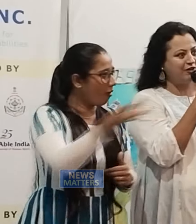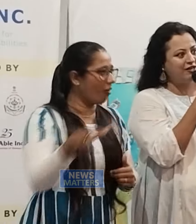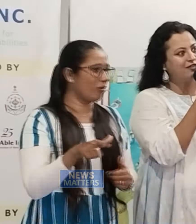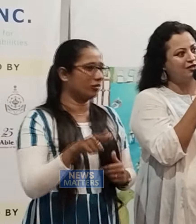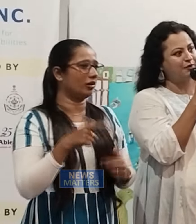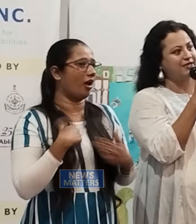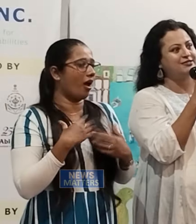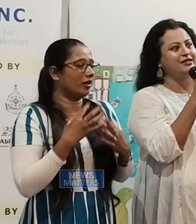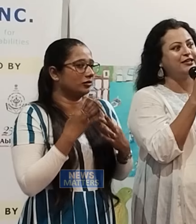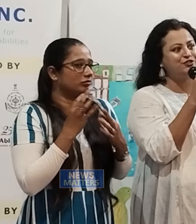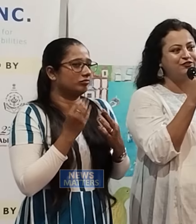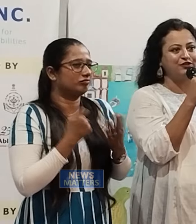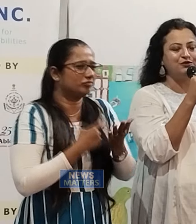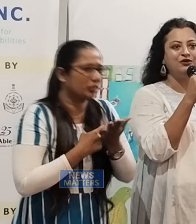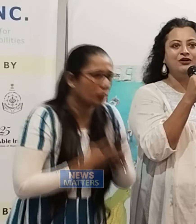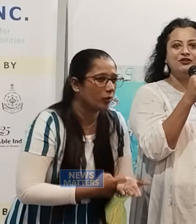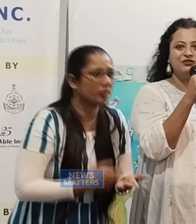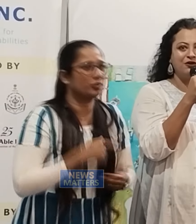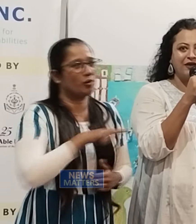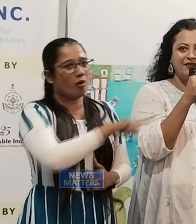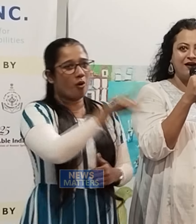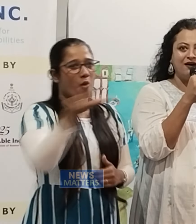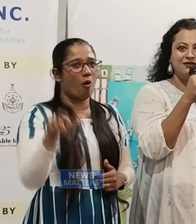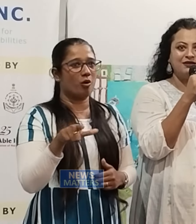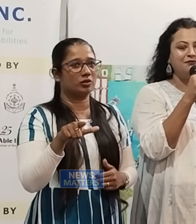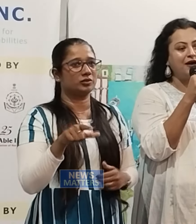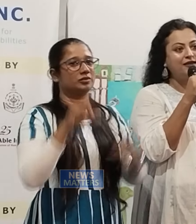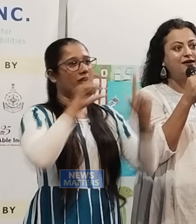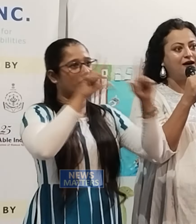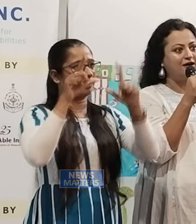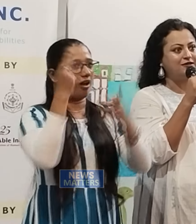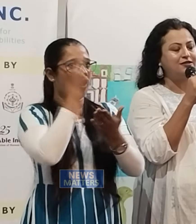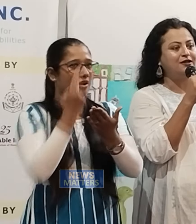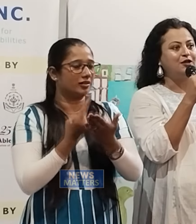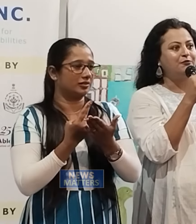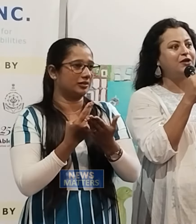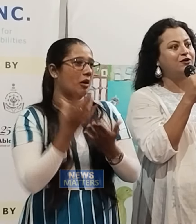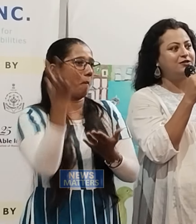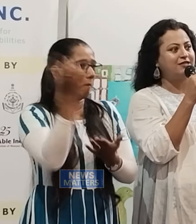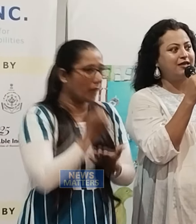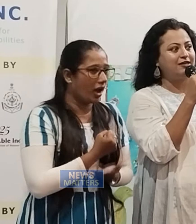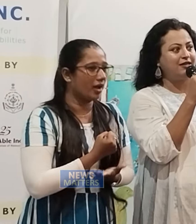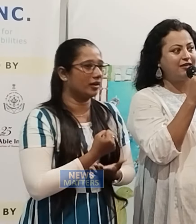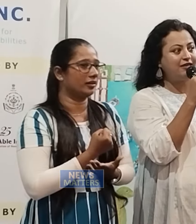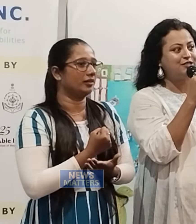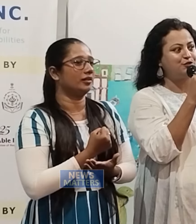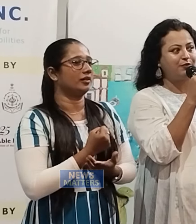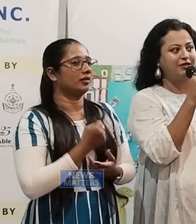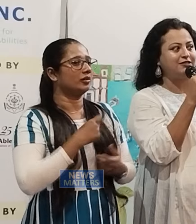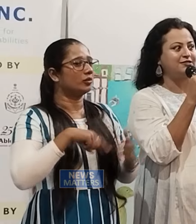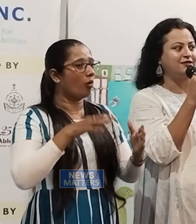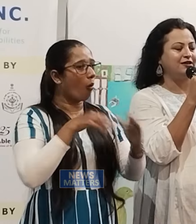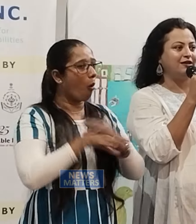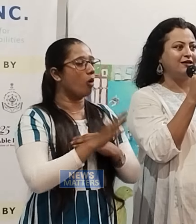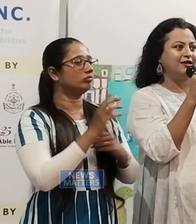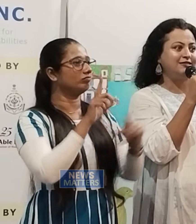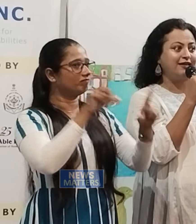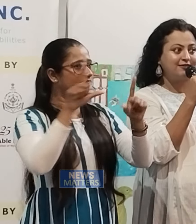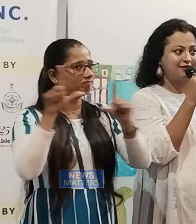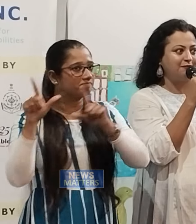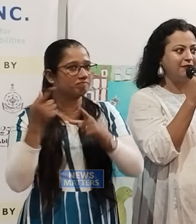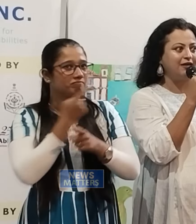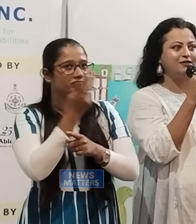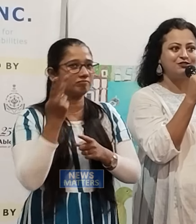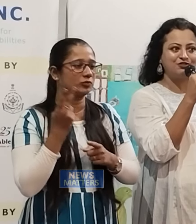I would really request each of you to look at the art, buy the art, because in each piece,